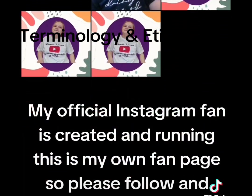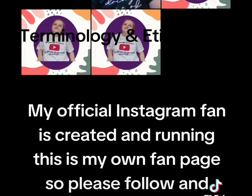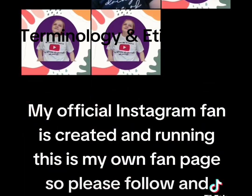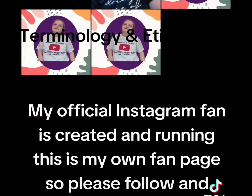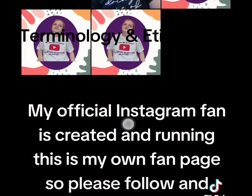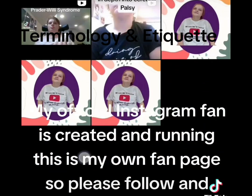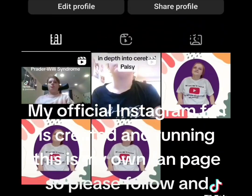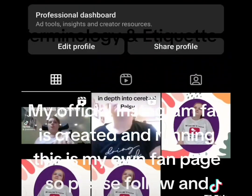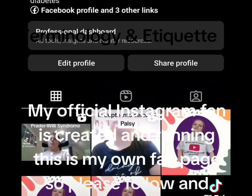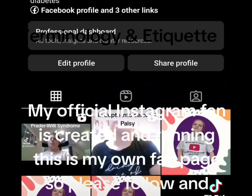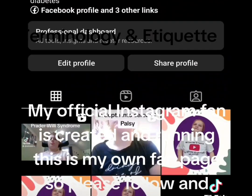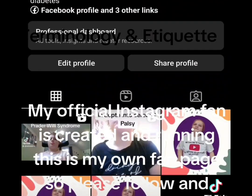Bye.